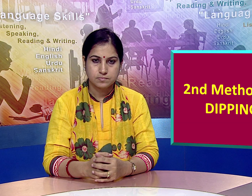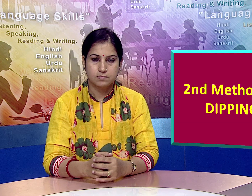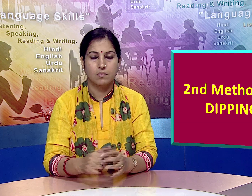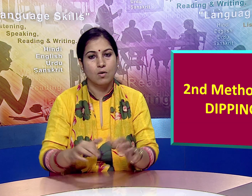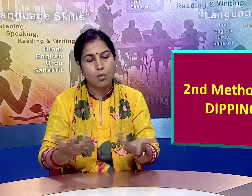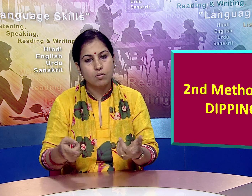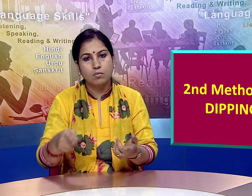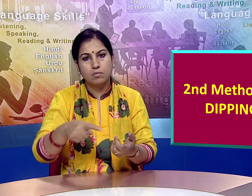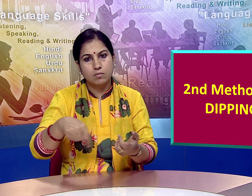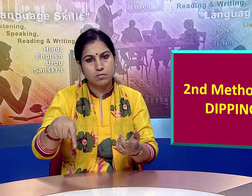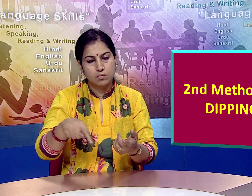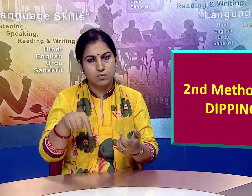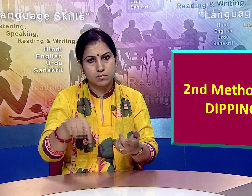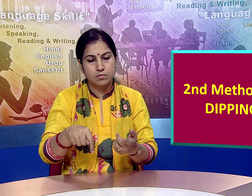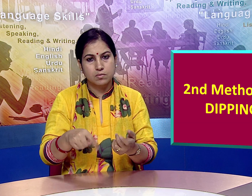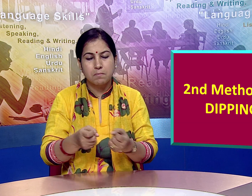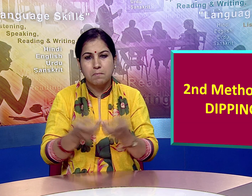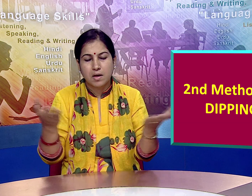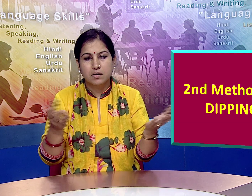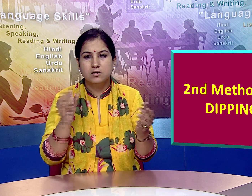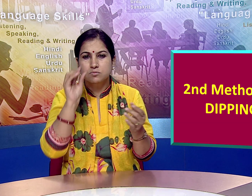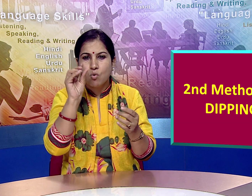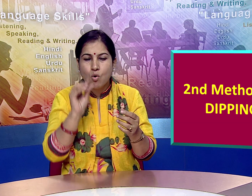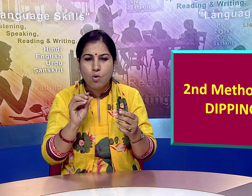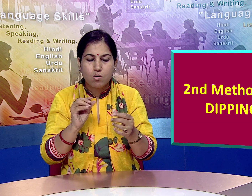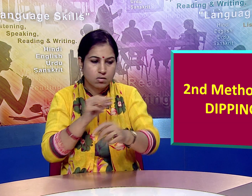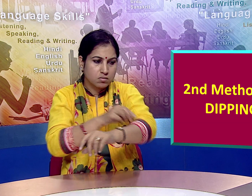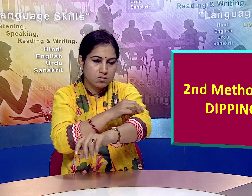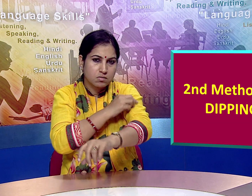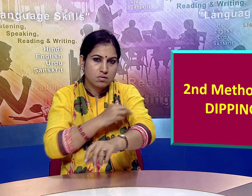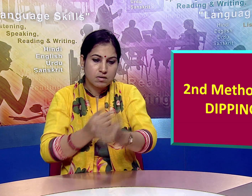or where there are many small stain in the fabric.